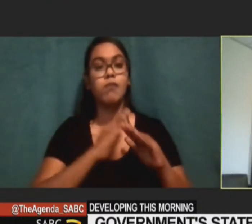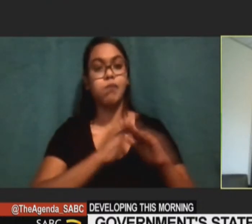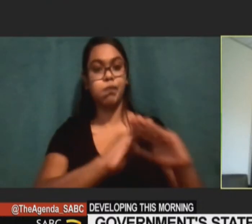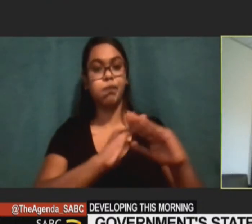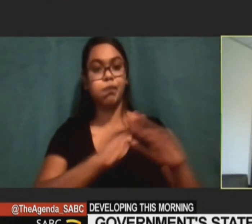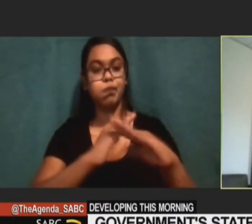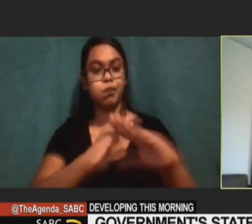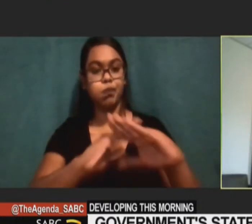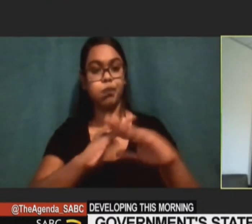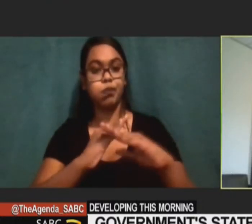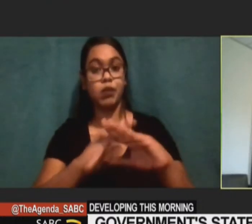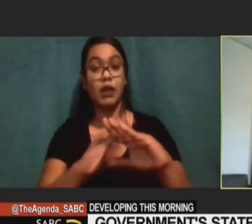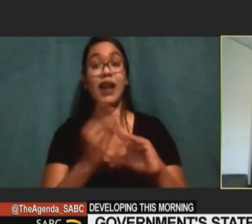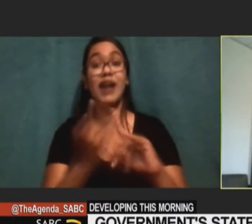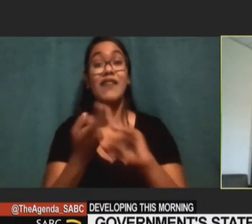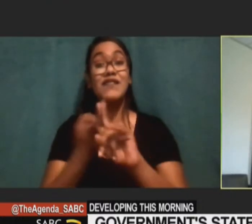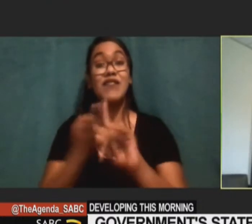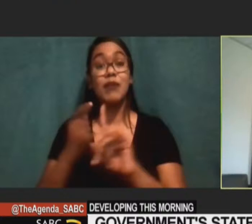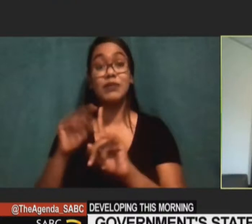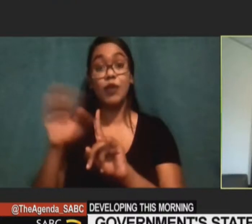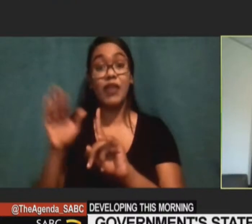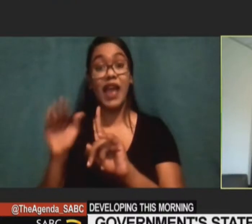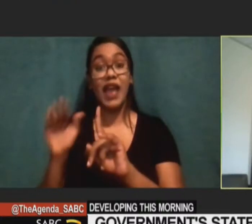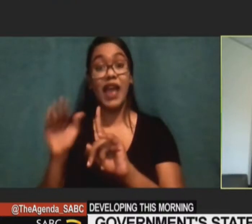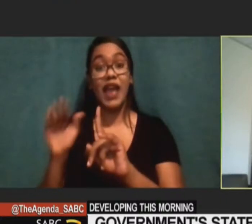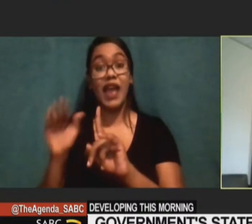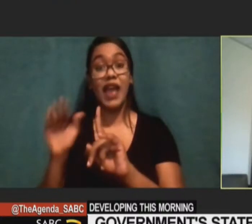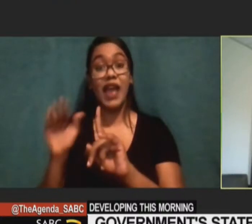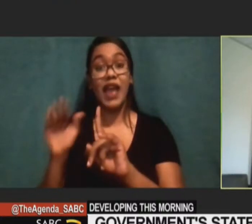flights arriving from South Africa with immediate effect.